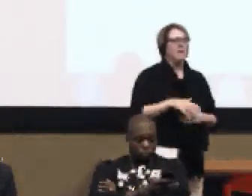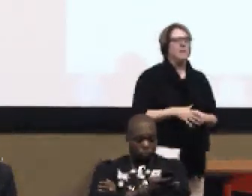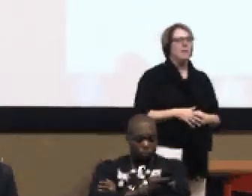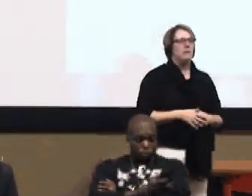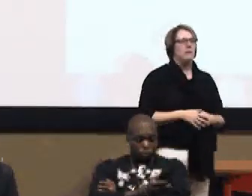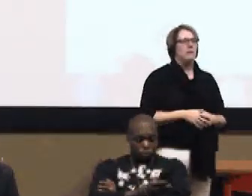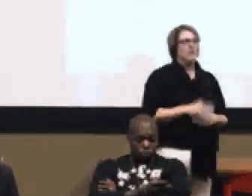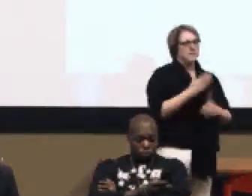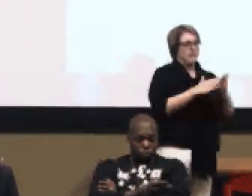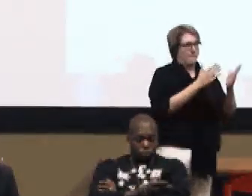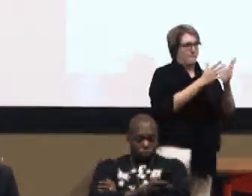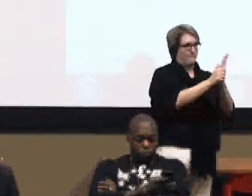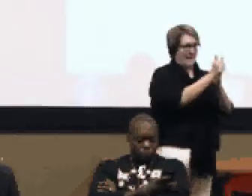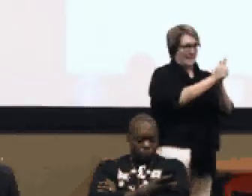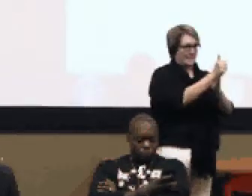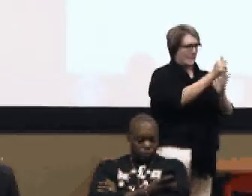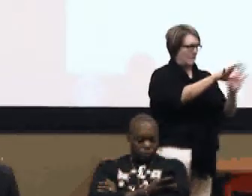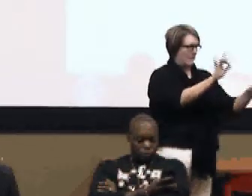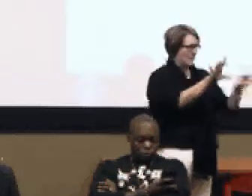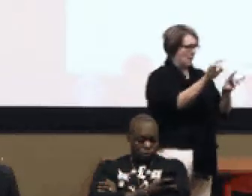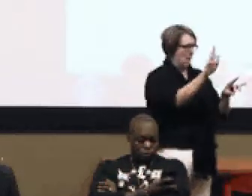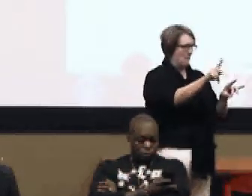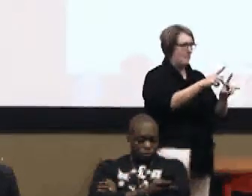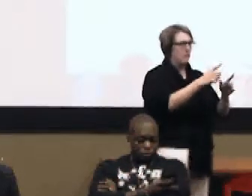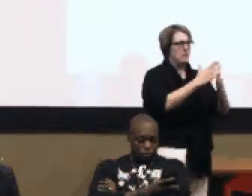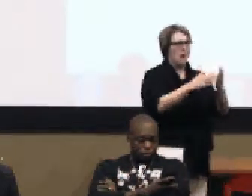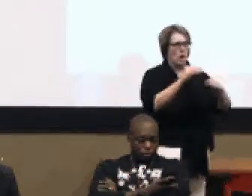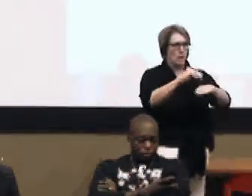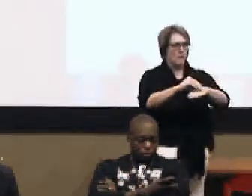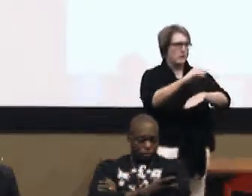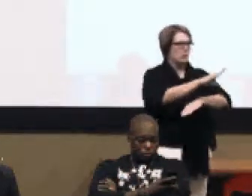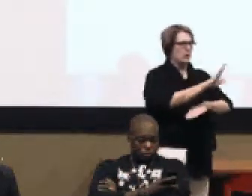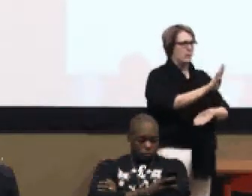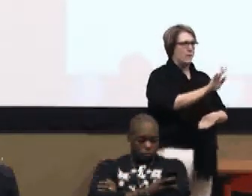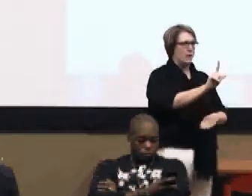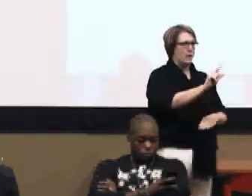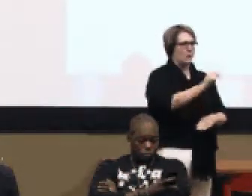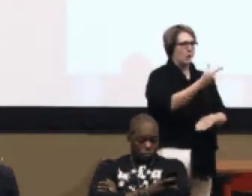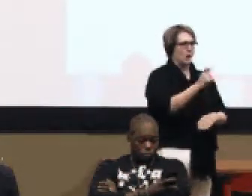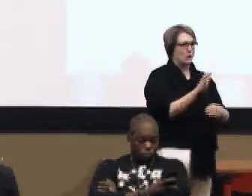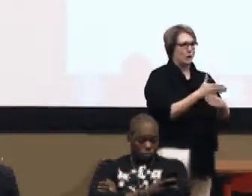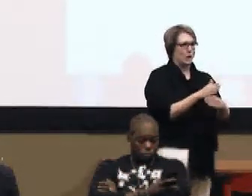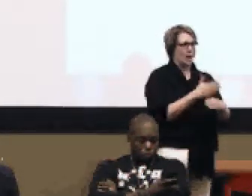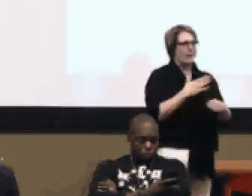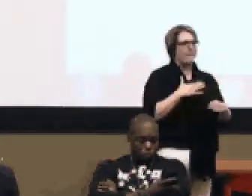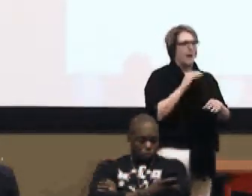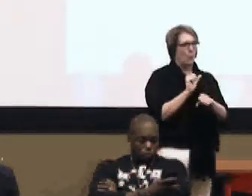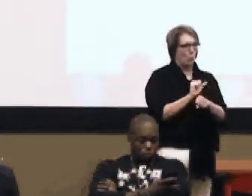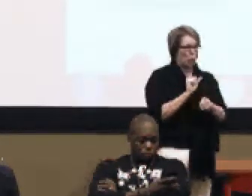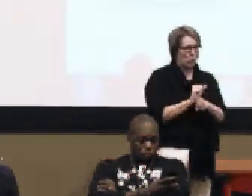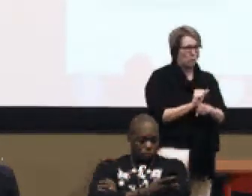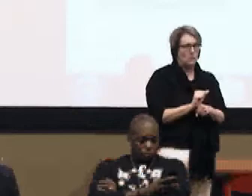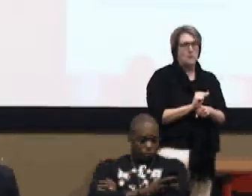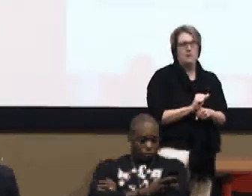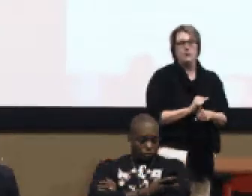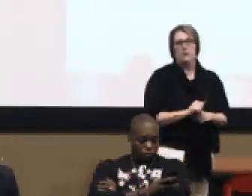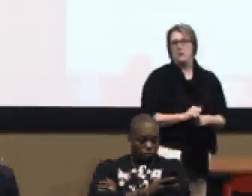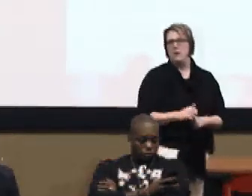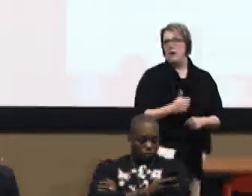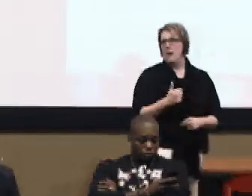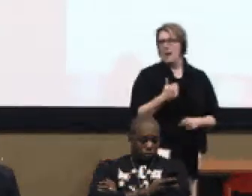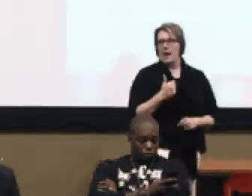eventually, some magazines picked up what I was making, and a lot of influential bloggers started sharing my work. And